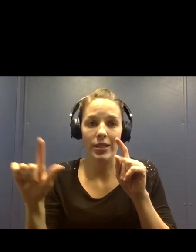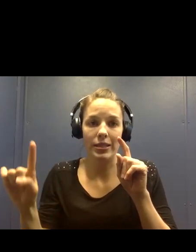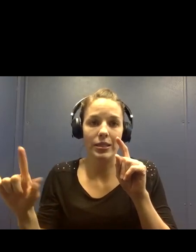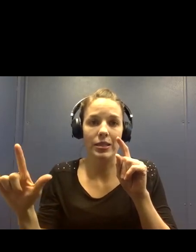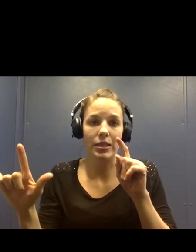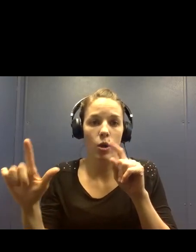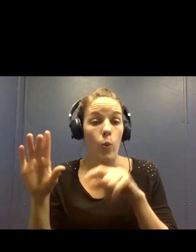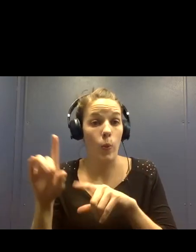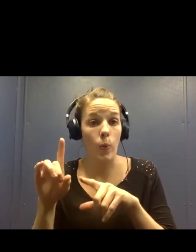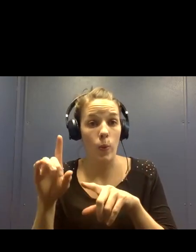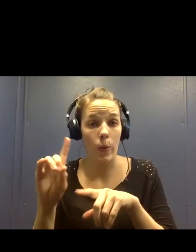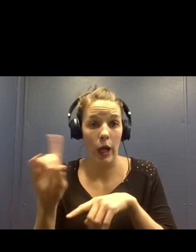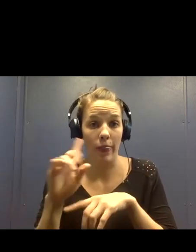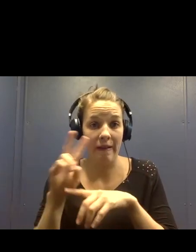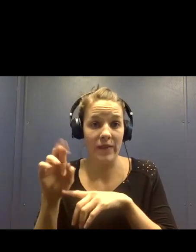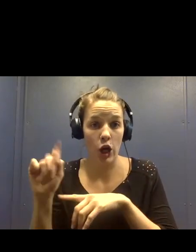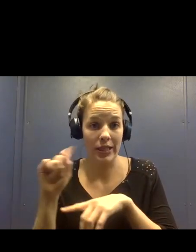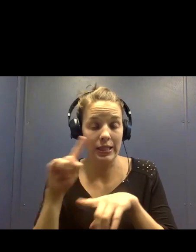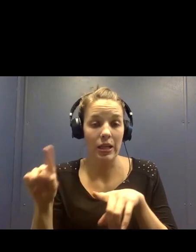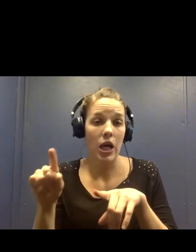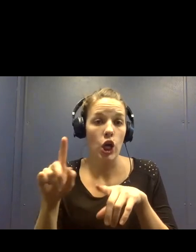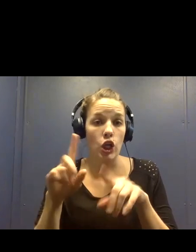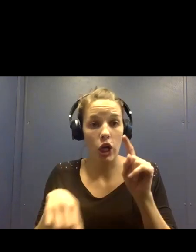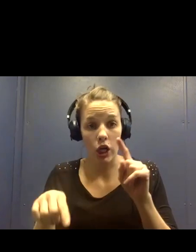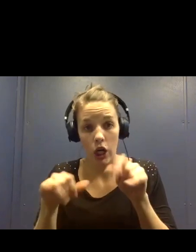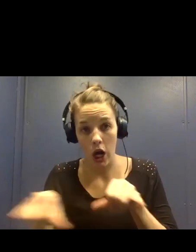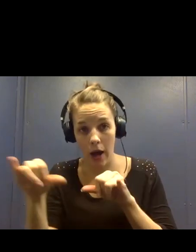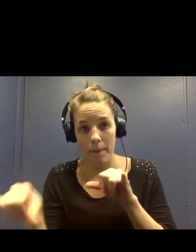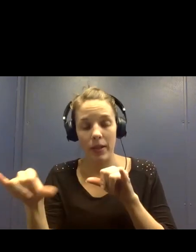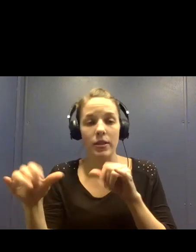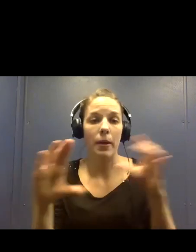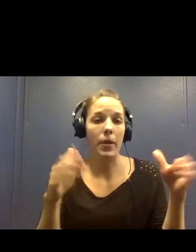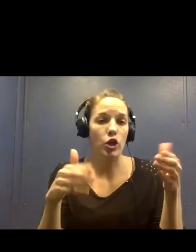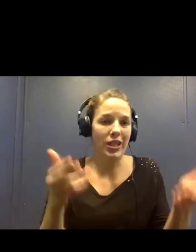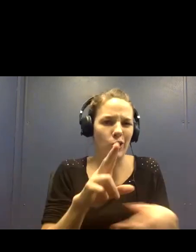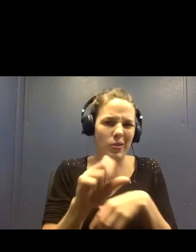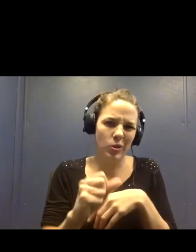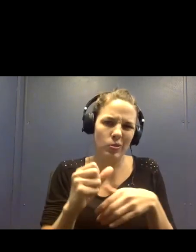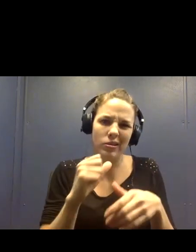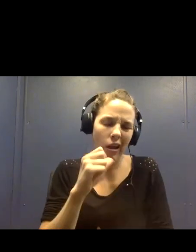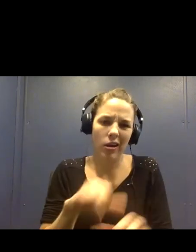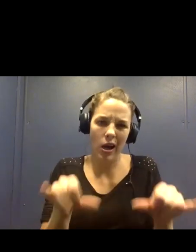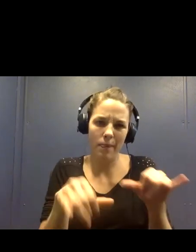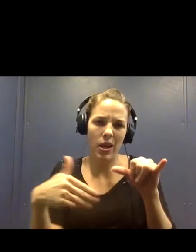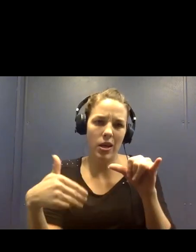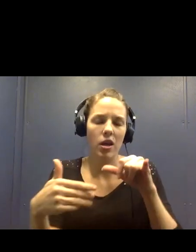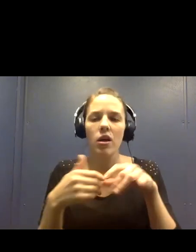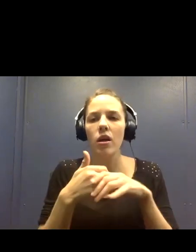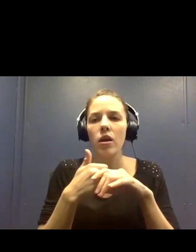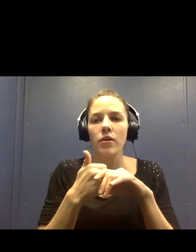common, in comparison to their performance in the US, where they remain relatively uncommon.